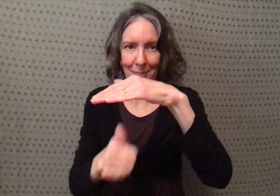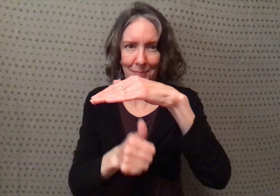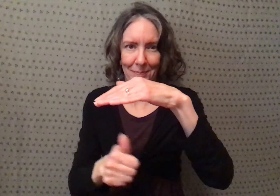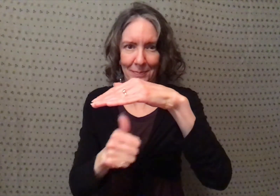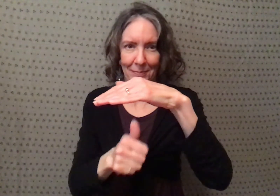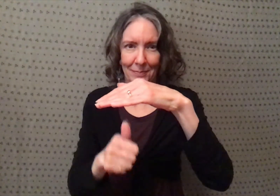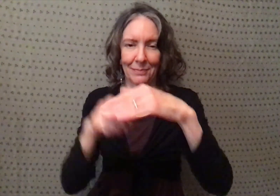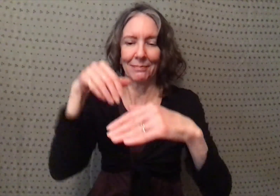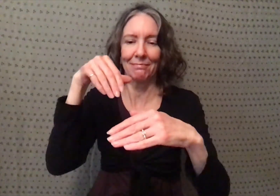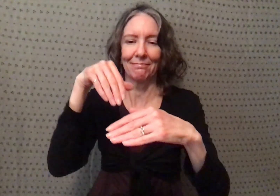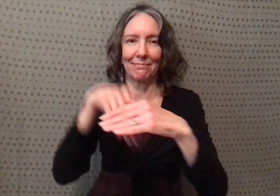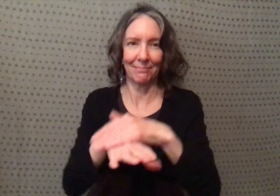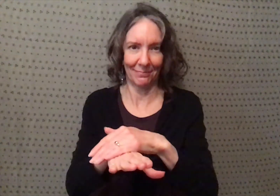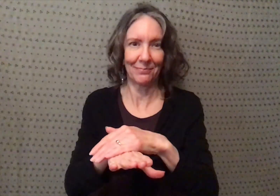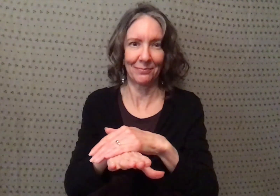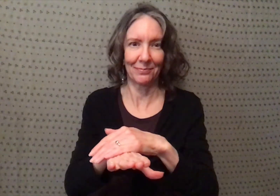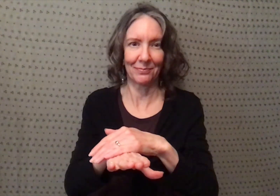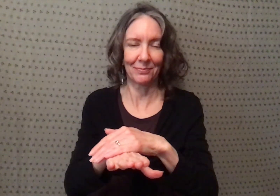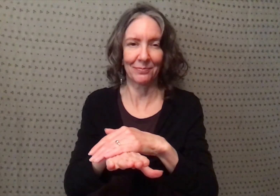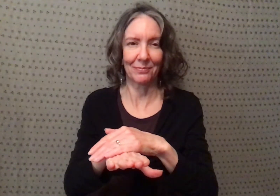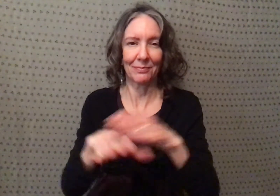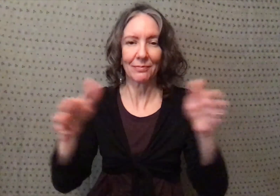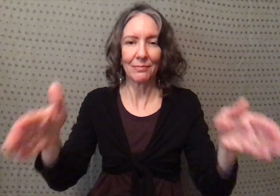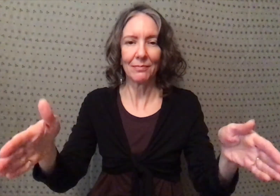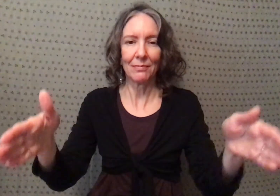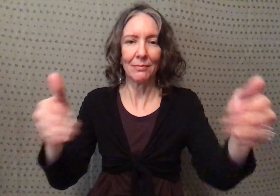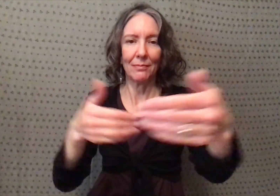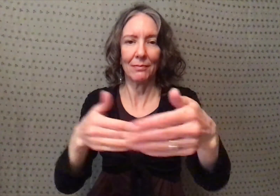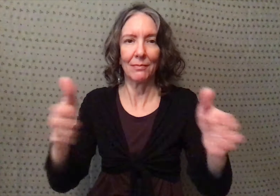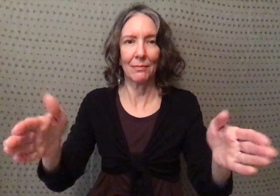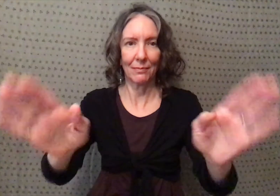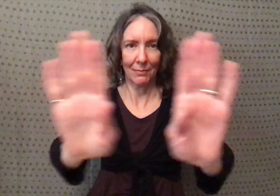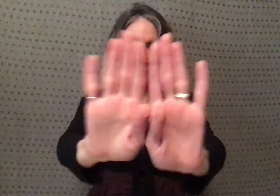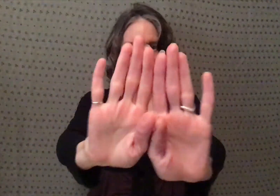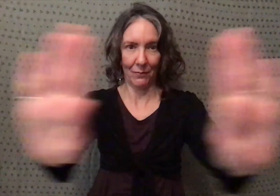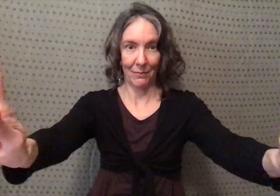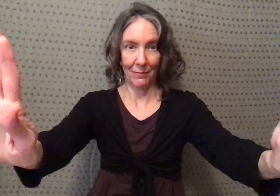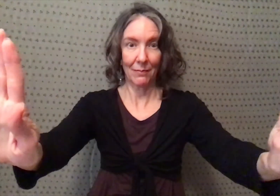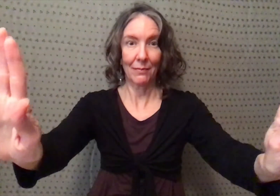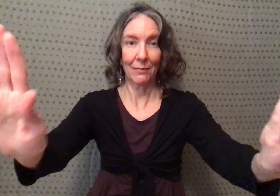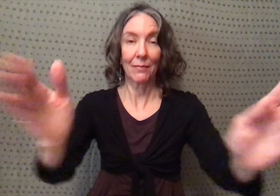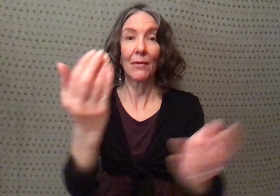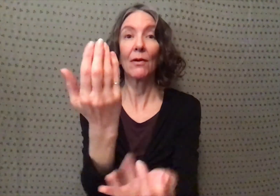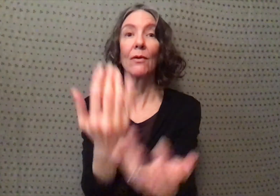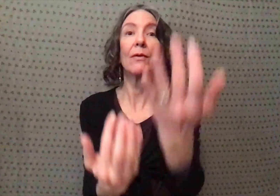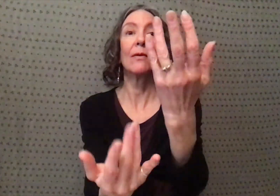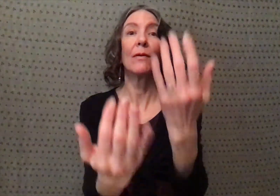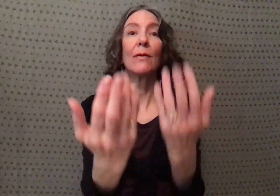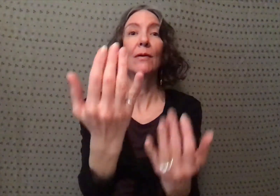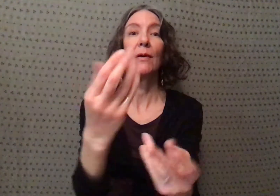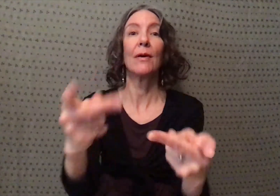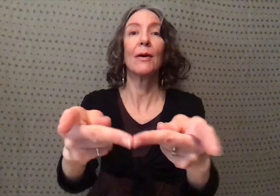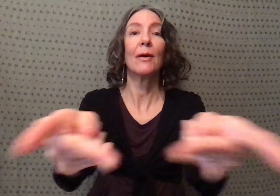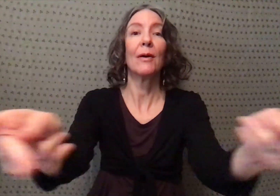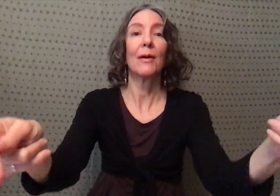It's in the basement. Enter the room, and on the far wall is a